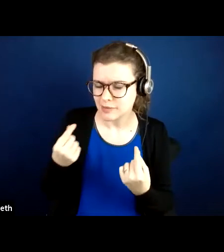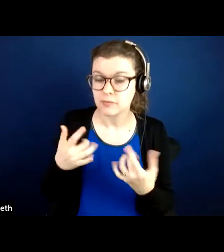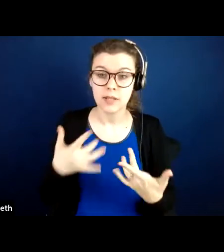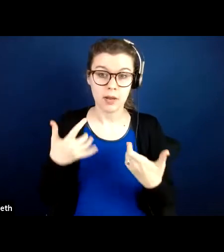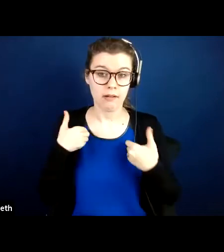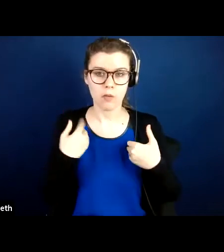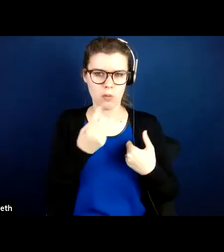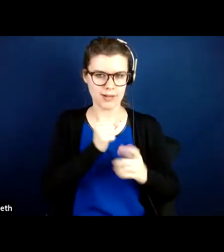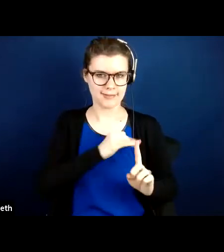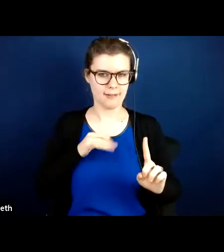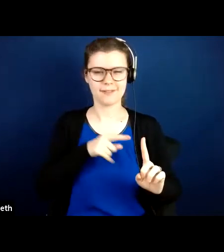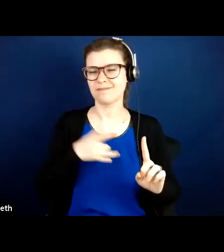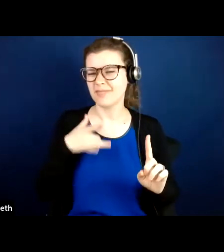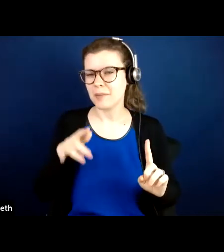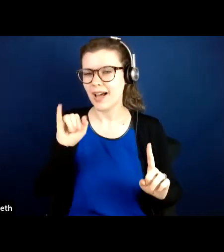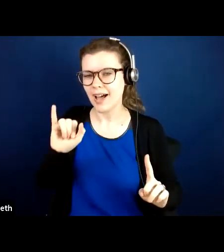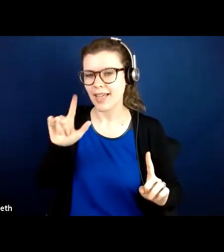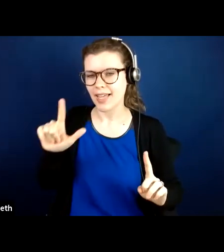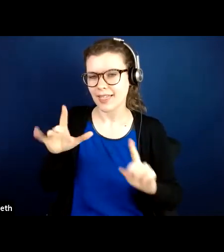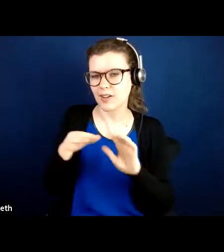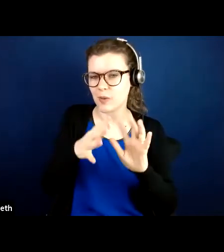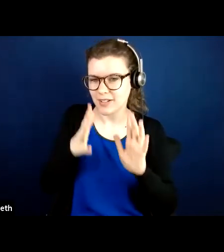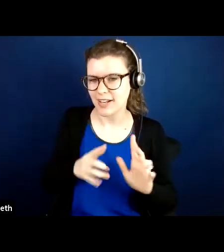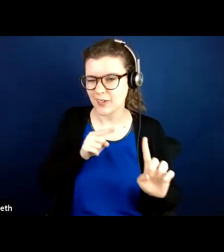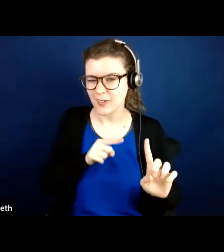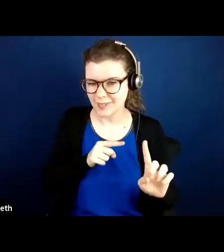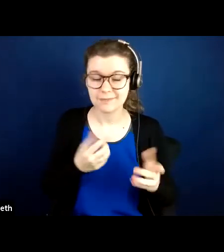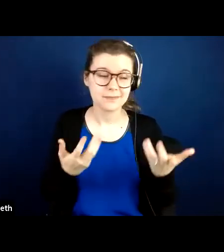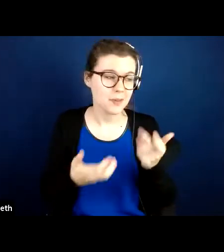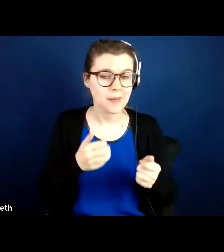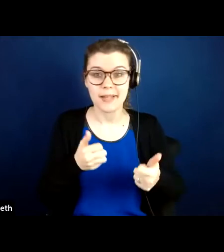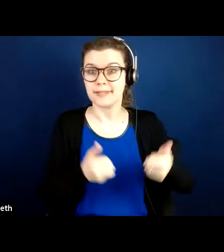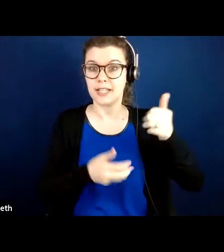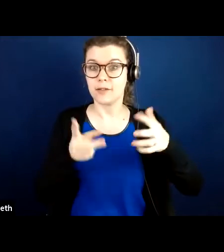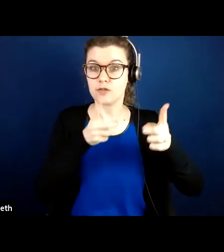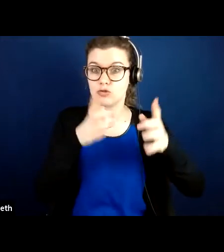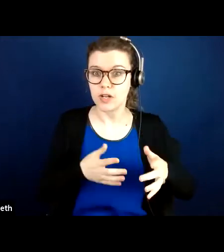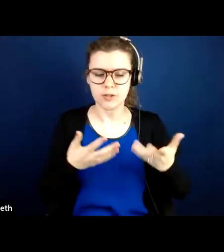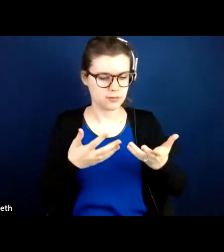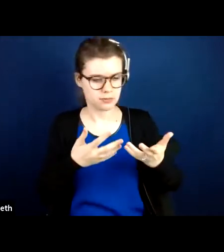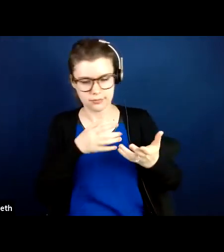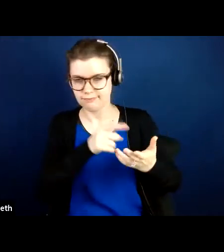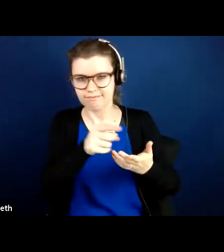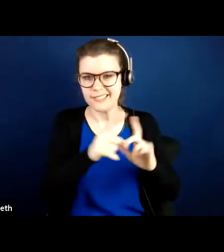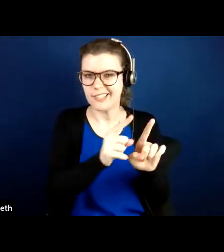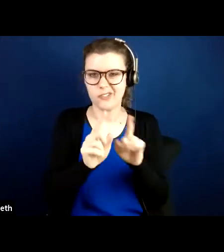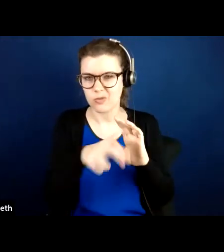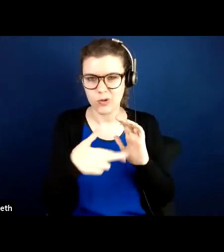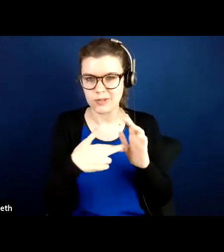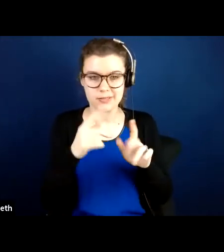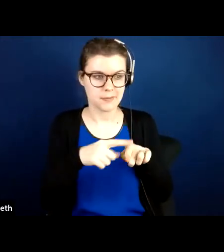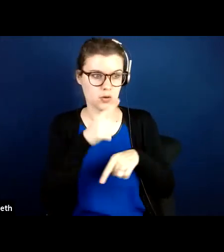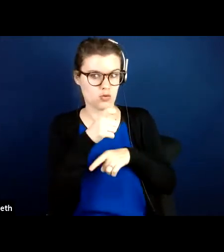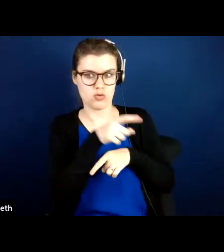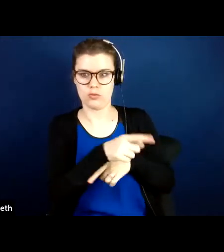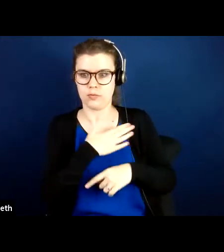usually it's an IL coordinator. Sometimes it's the executive director, just depending on who wants to do it and who